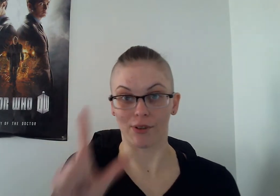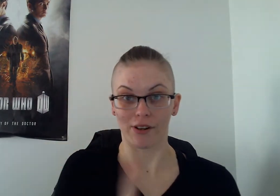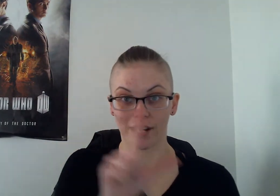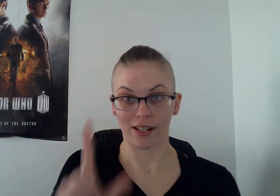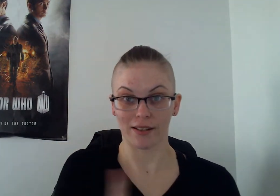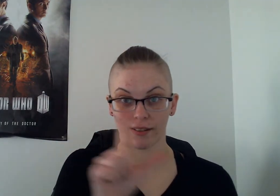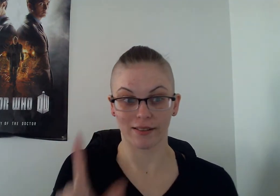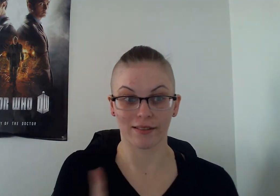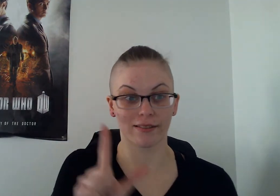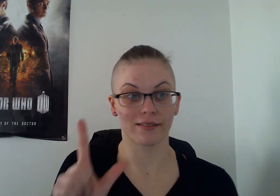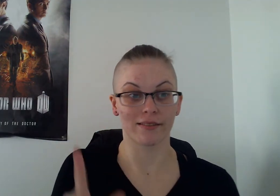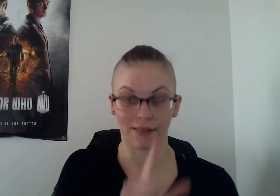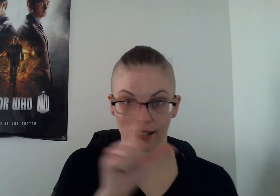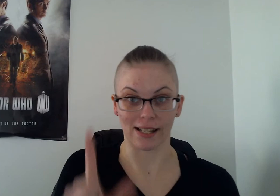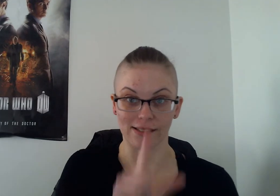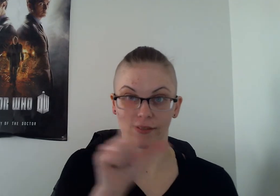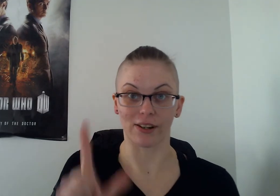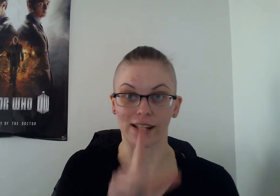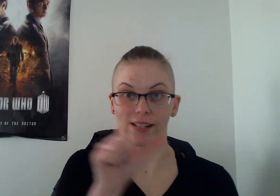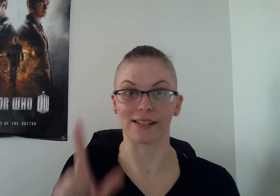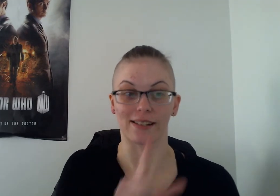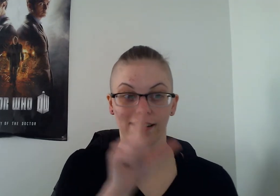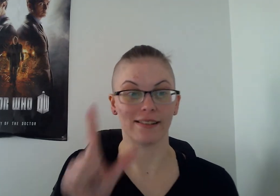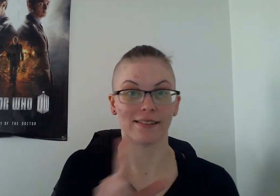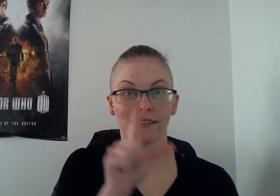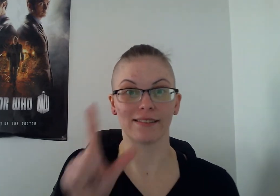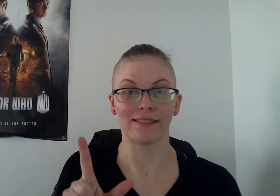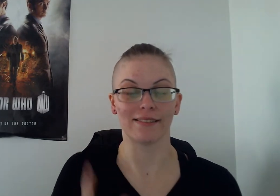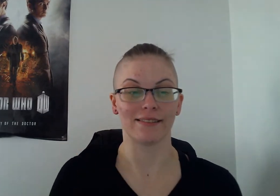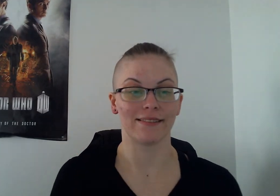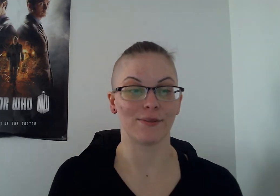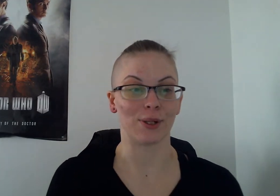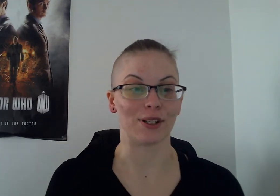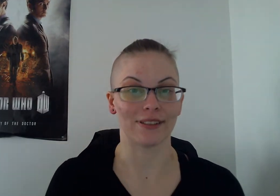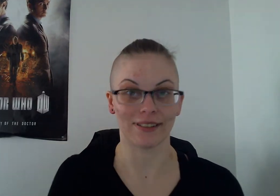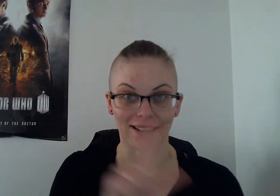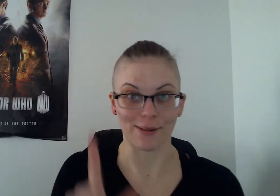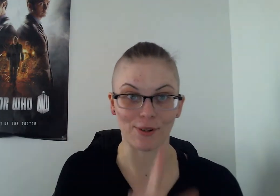library, because that's a very easy word, library.